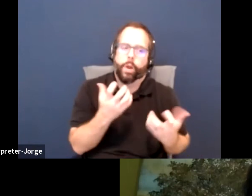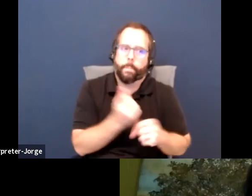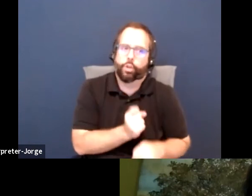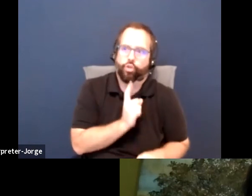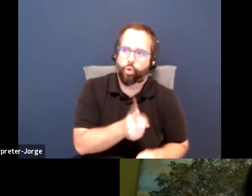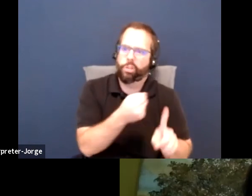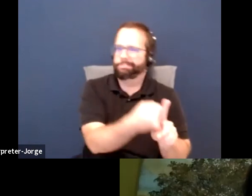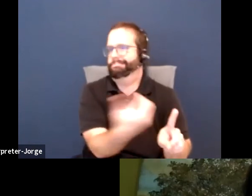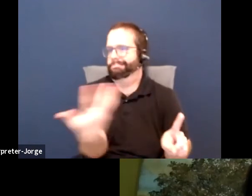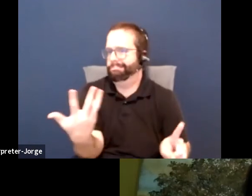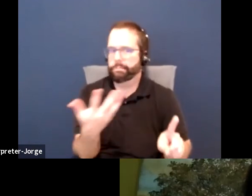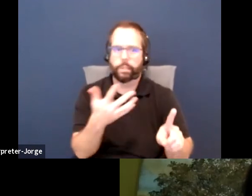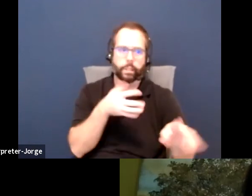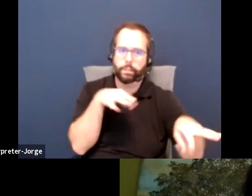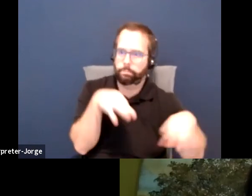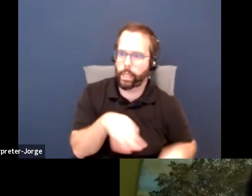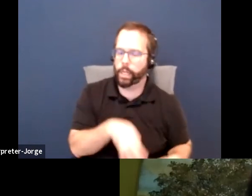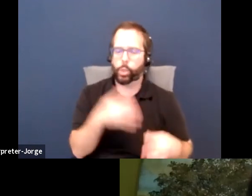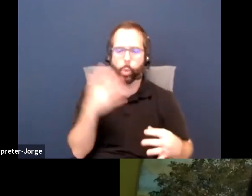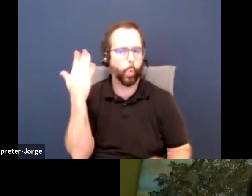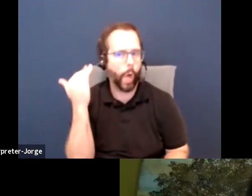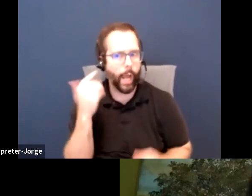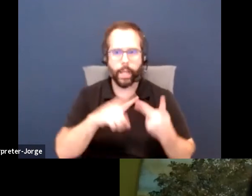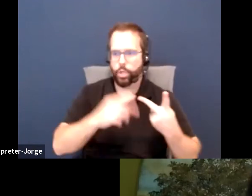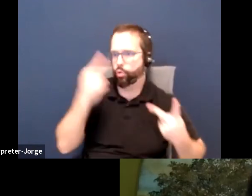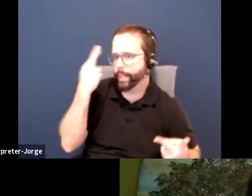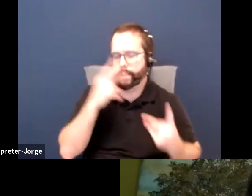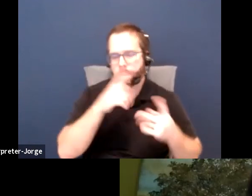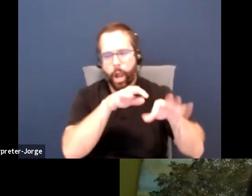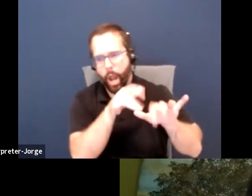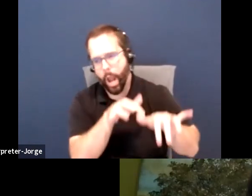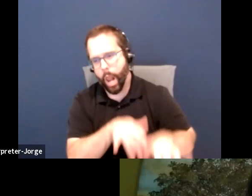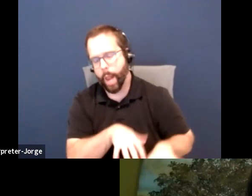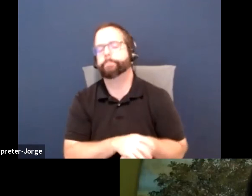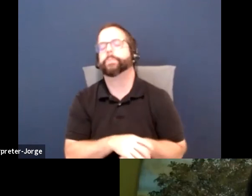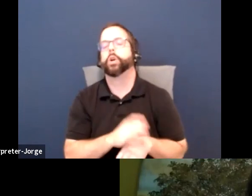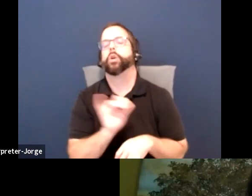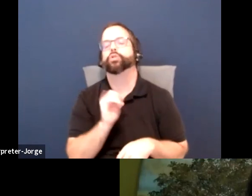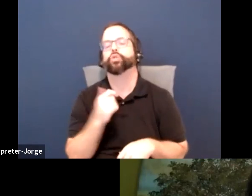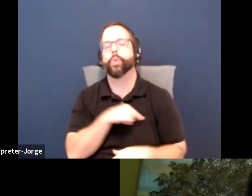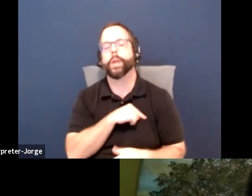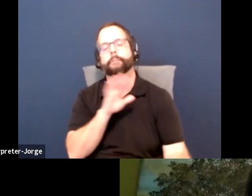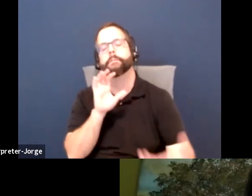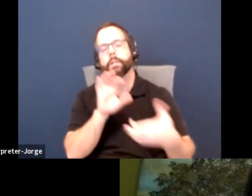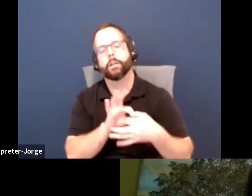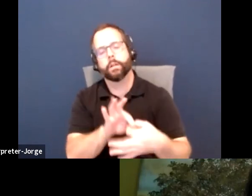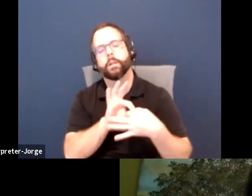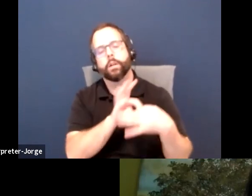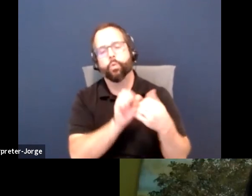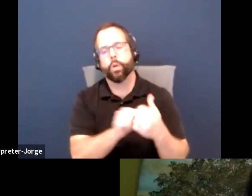It takes a long time. And we're engaging with our other centers across the state of